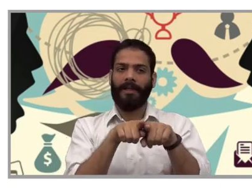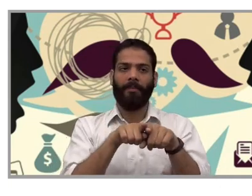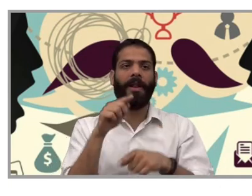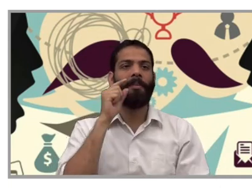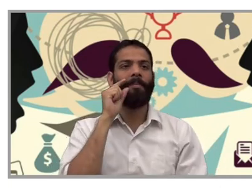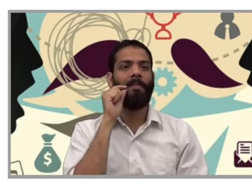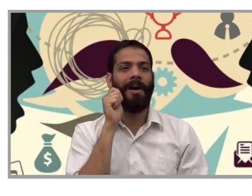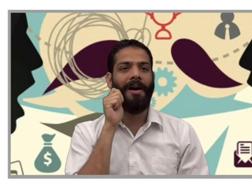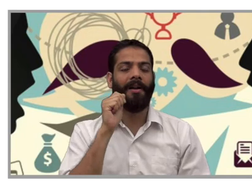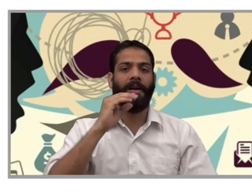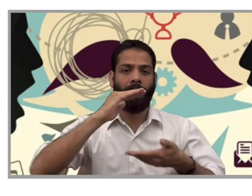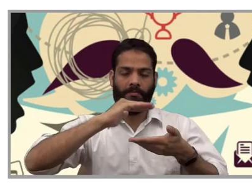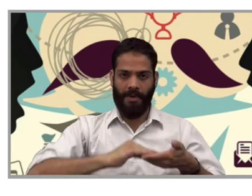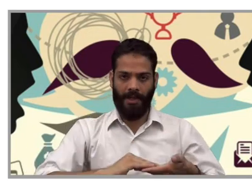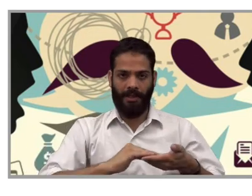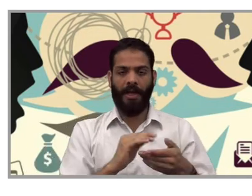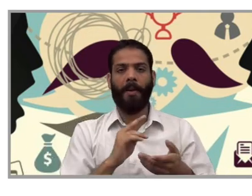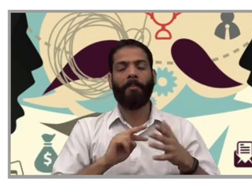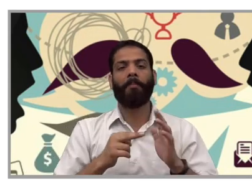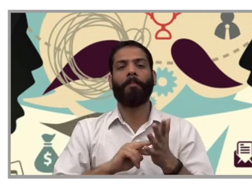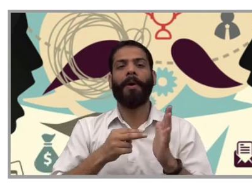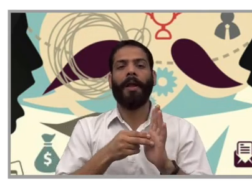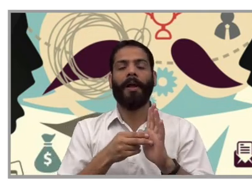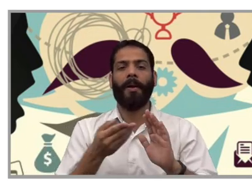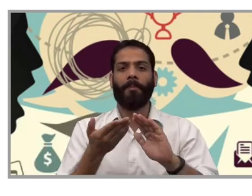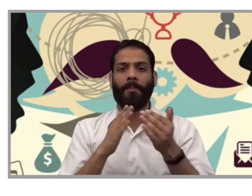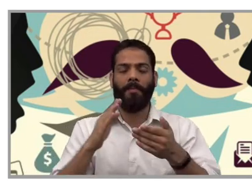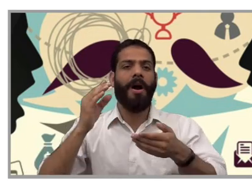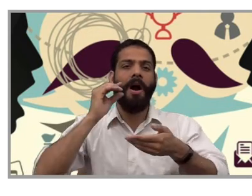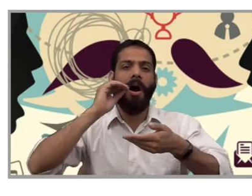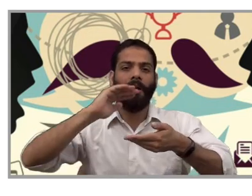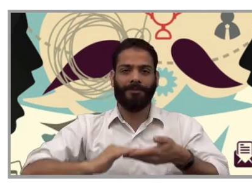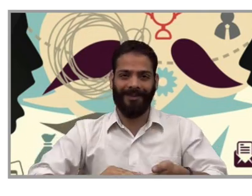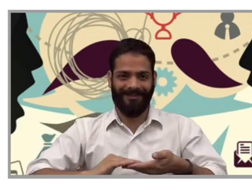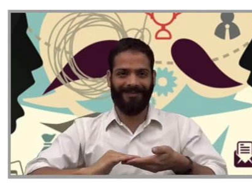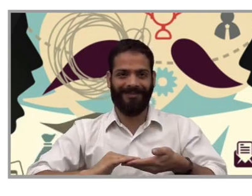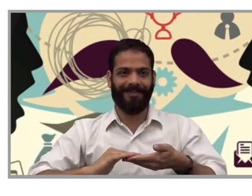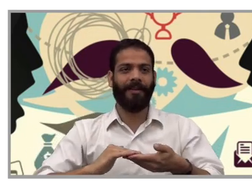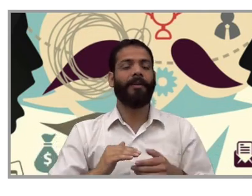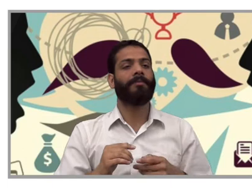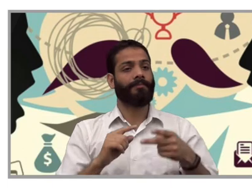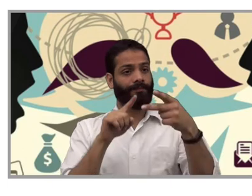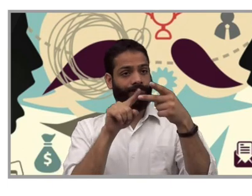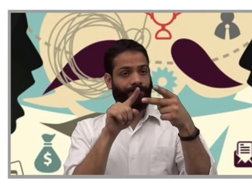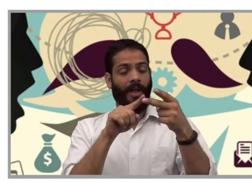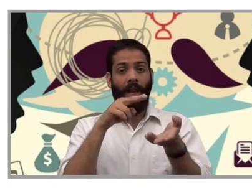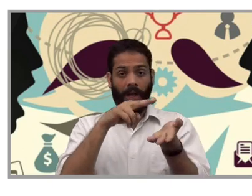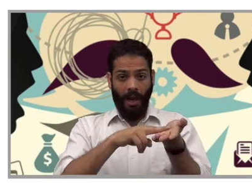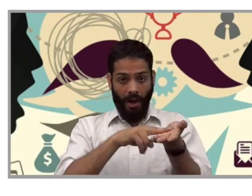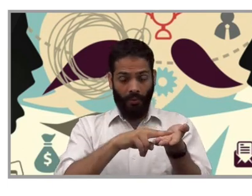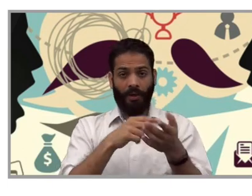noun plus noun. So for example, man plus marry would be husband.